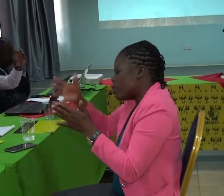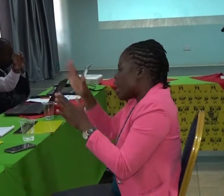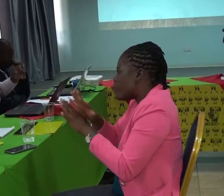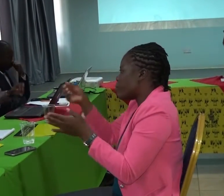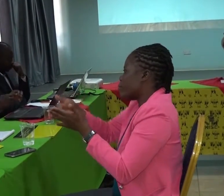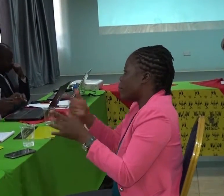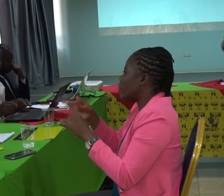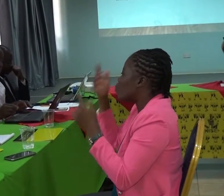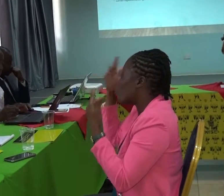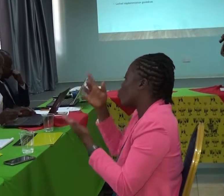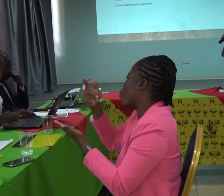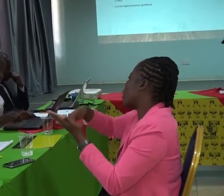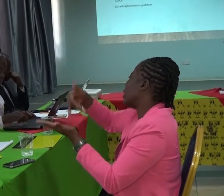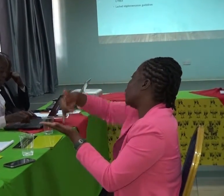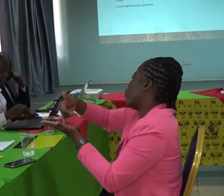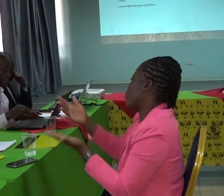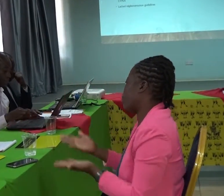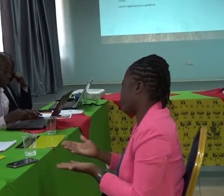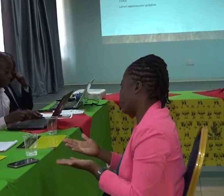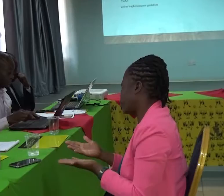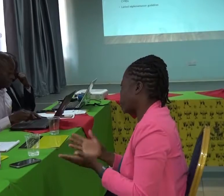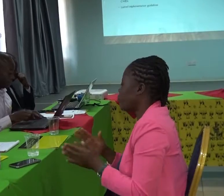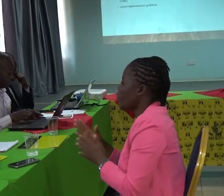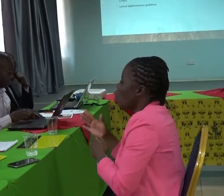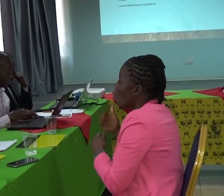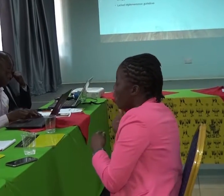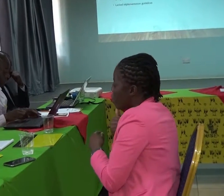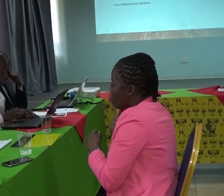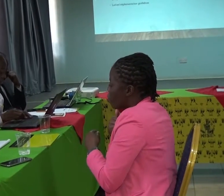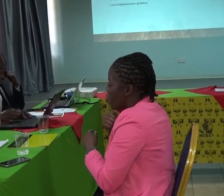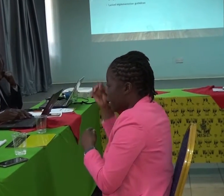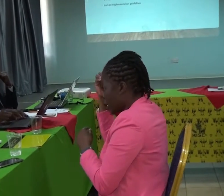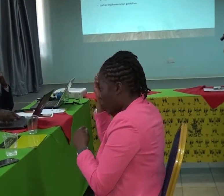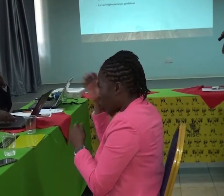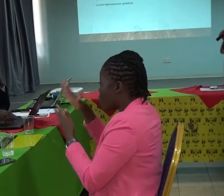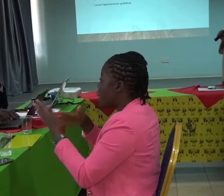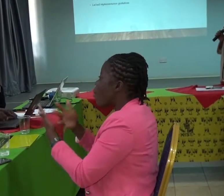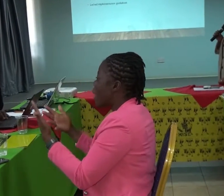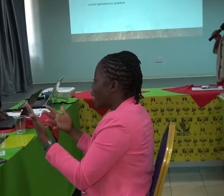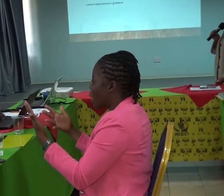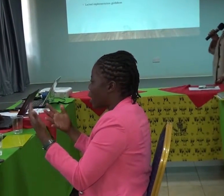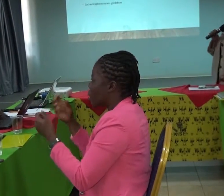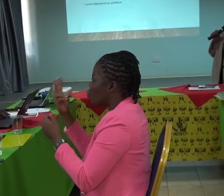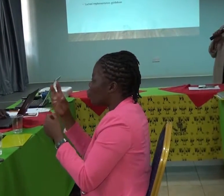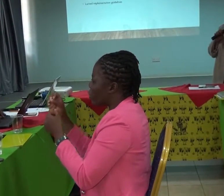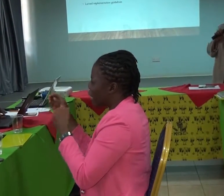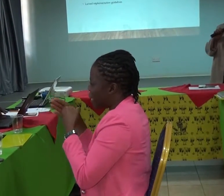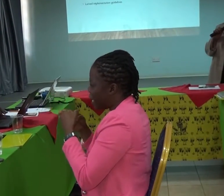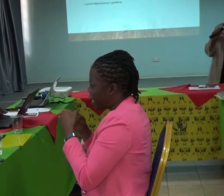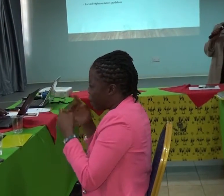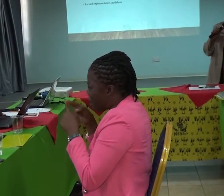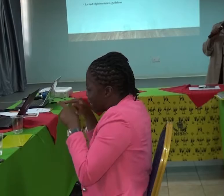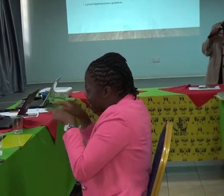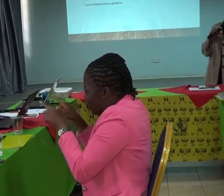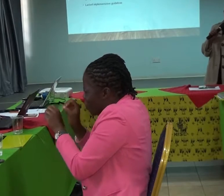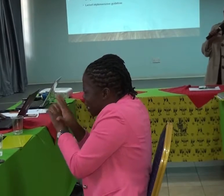on. We had a special needs education framework of 2009. This framework was not very clear on